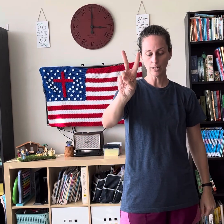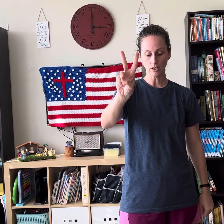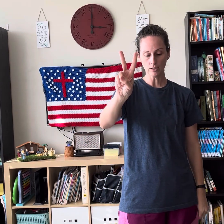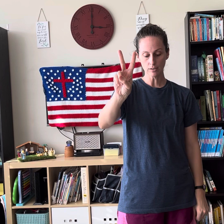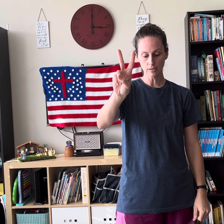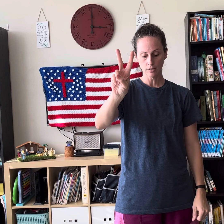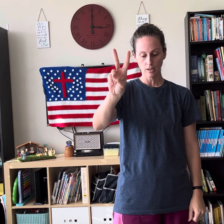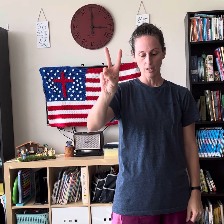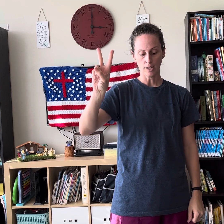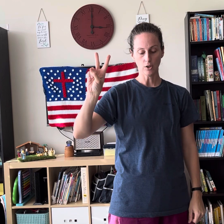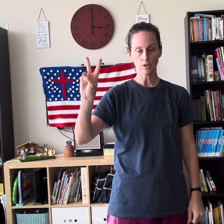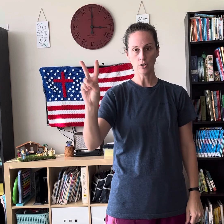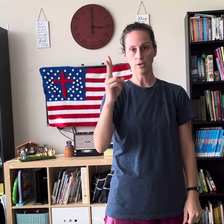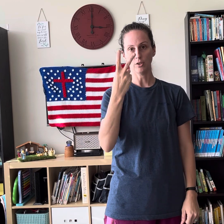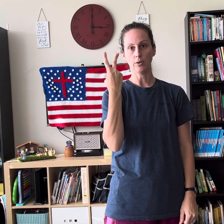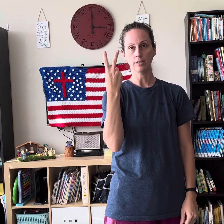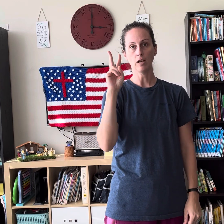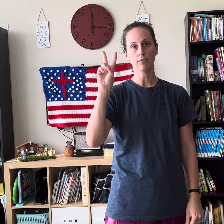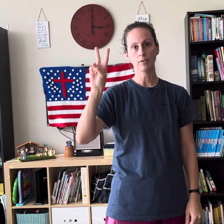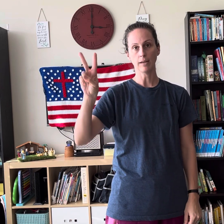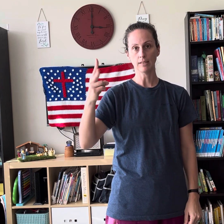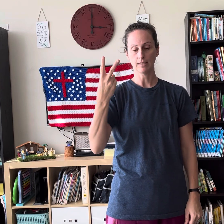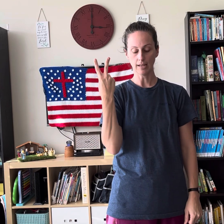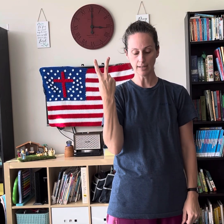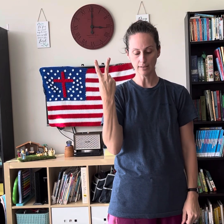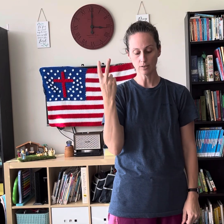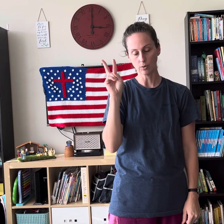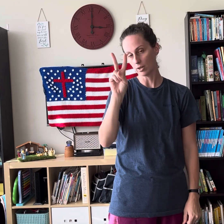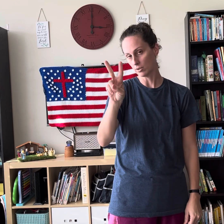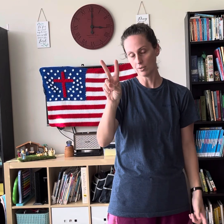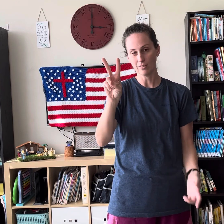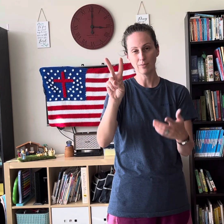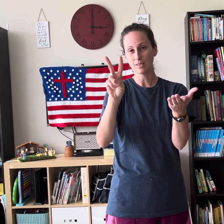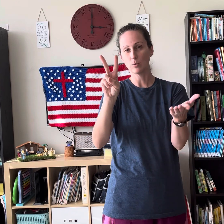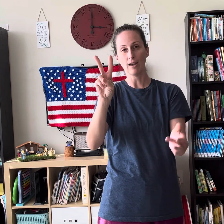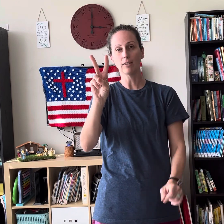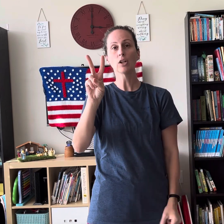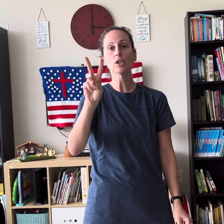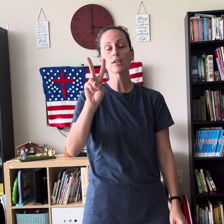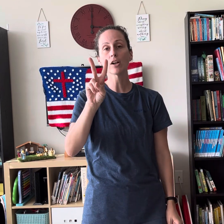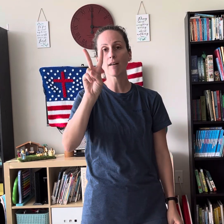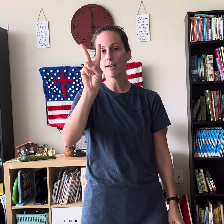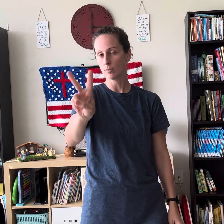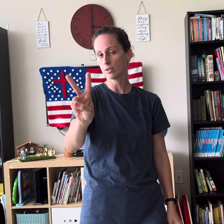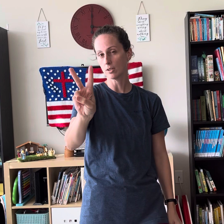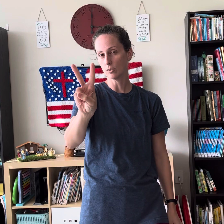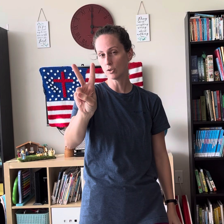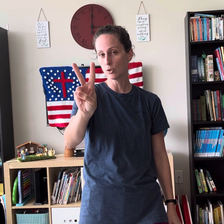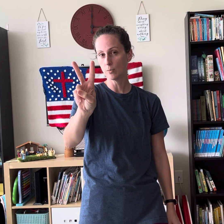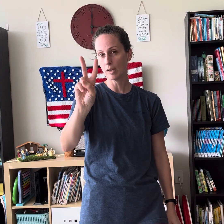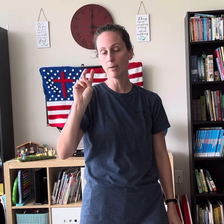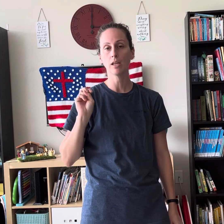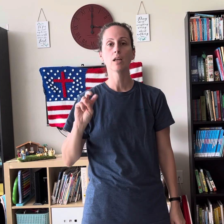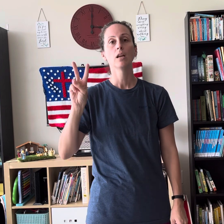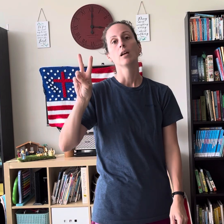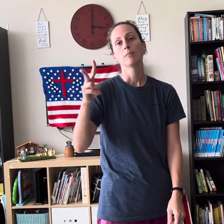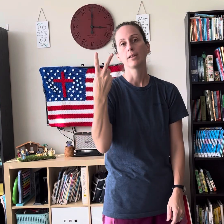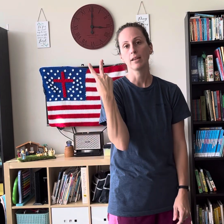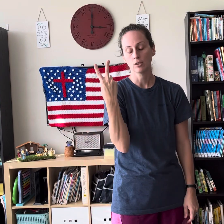fingers, and you can turn it to yourself to make it second, or if you do, since we have littles in our class, we're just going to do 2 maybe, but they could turn it